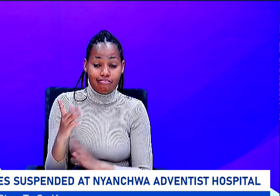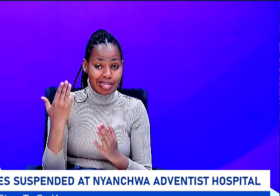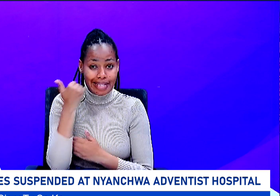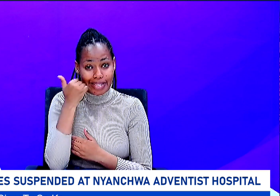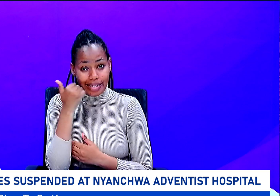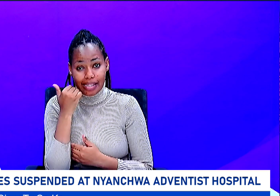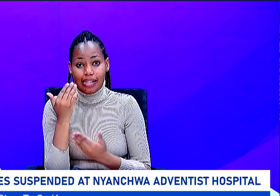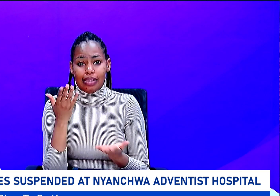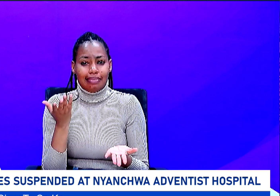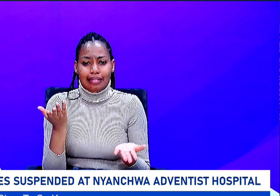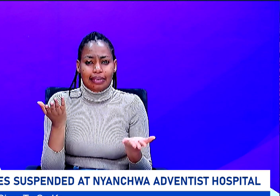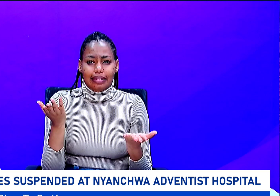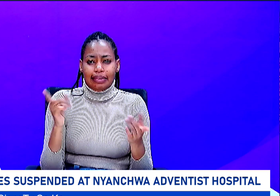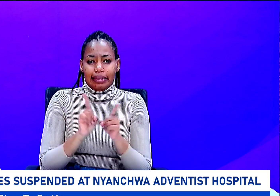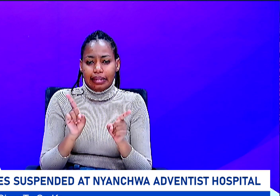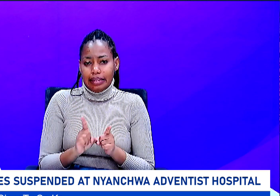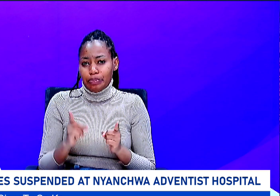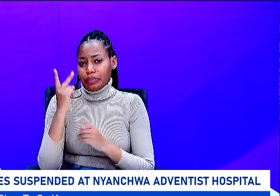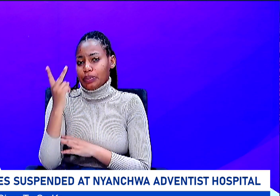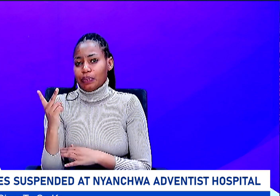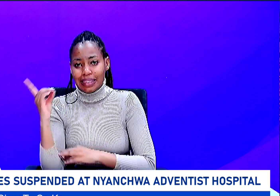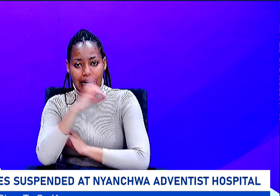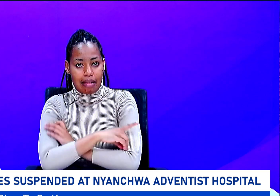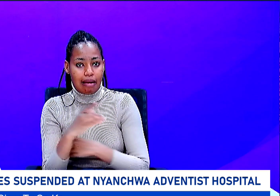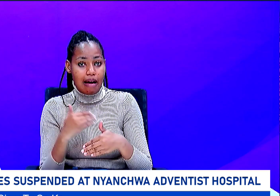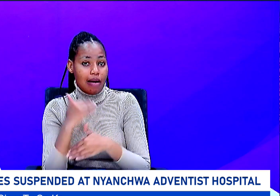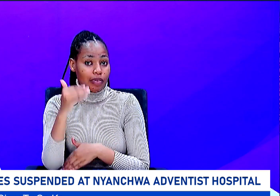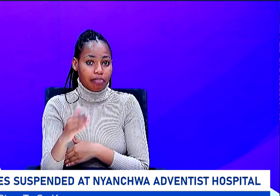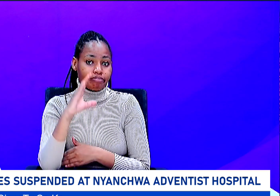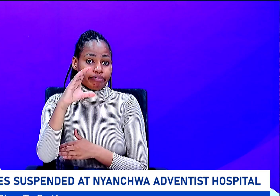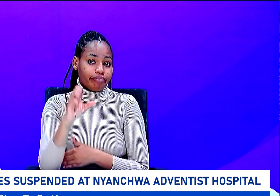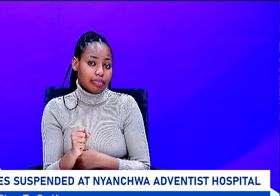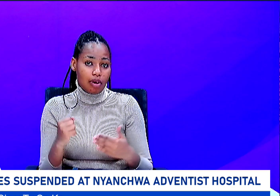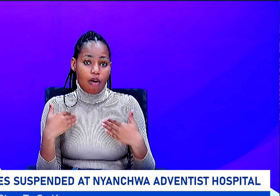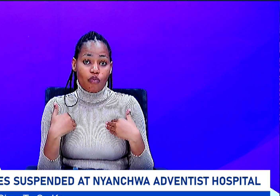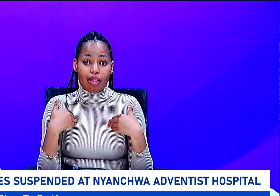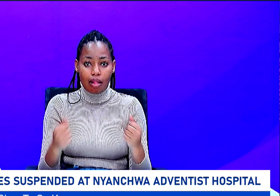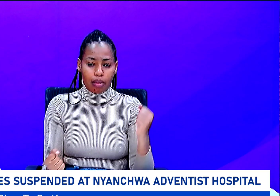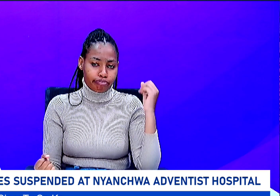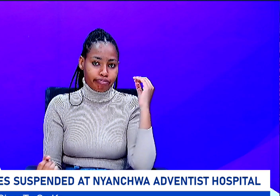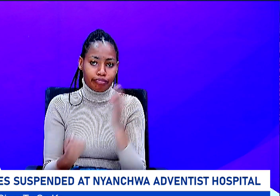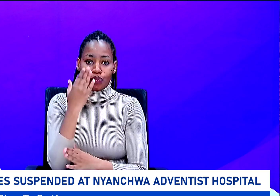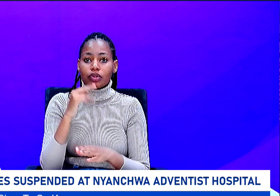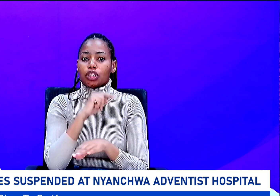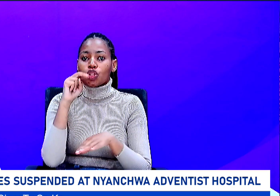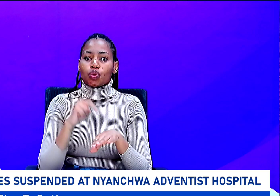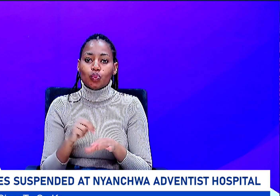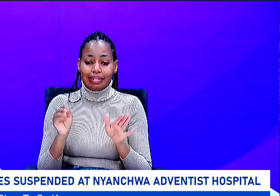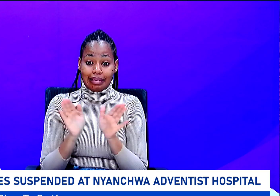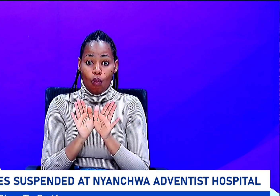The decision has left hundreds of patients stranded just 2 days after the Cabinet Secretary for